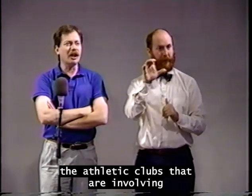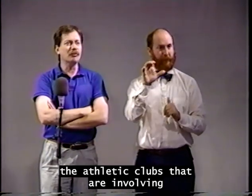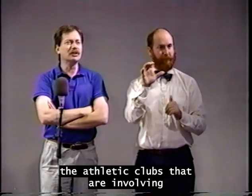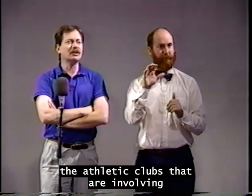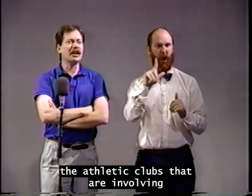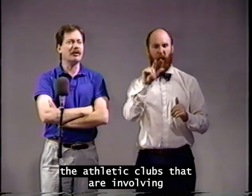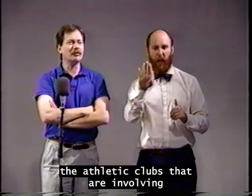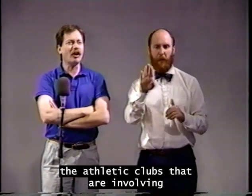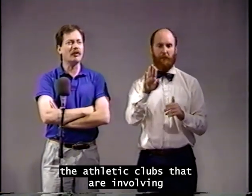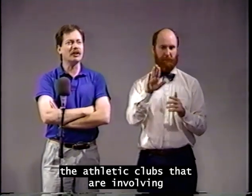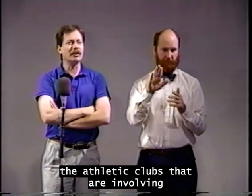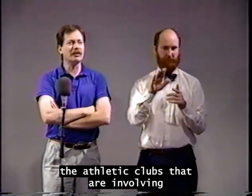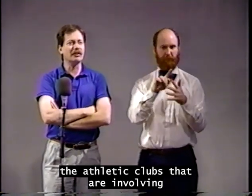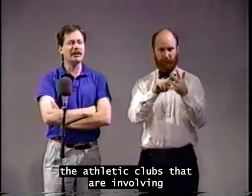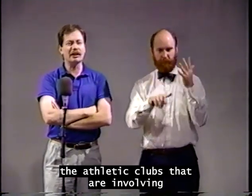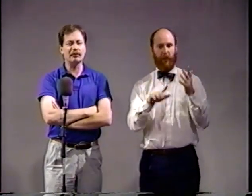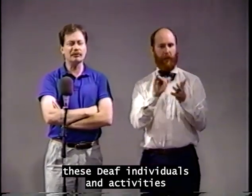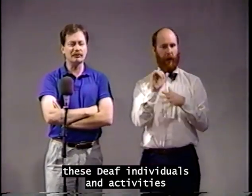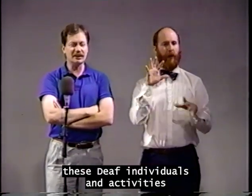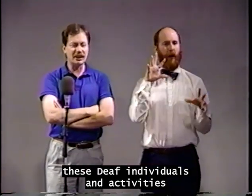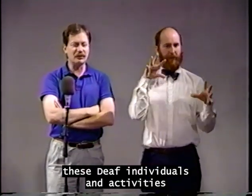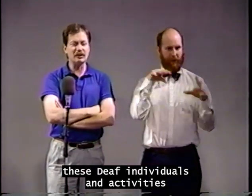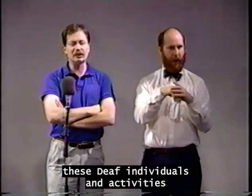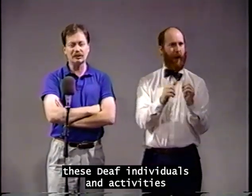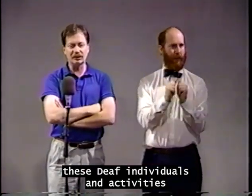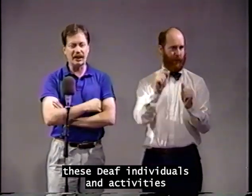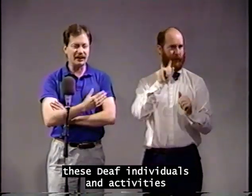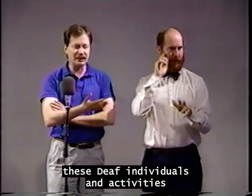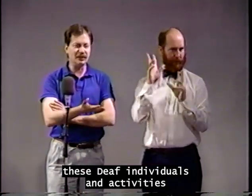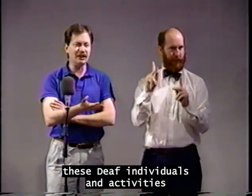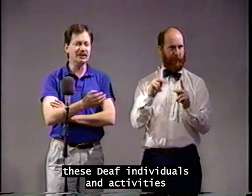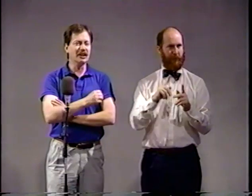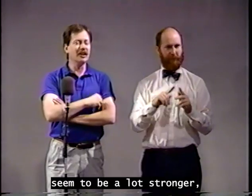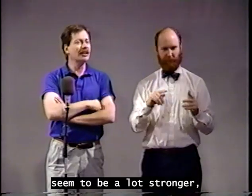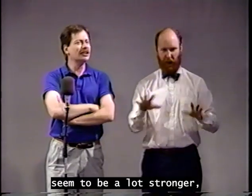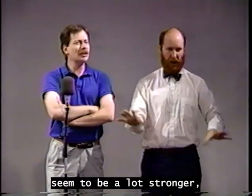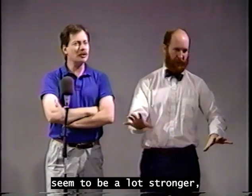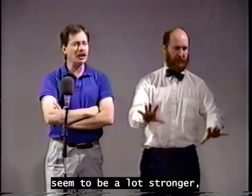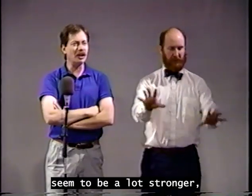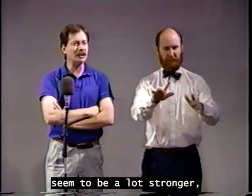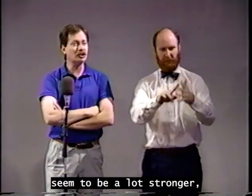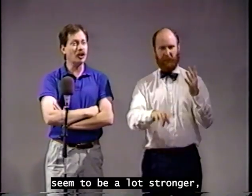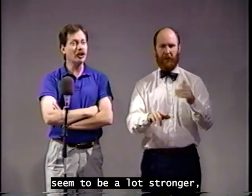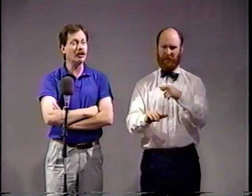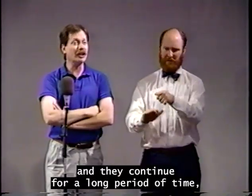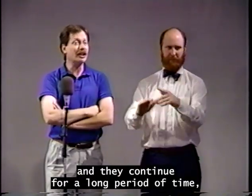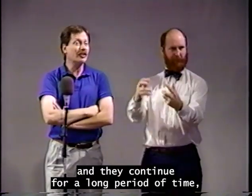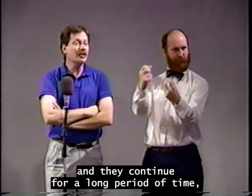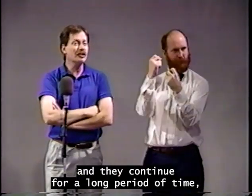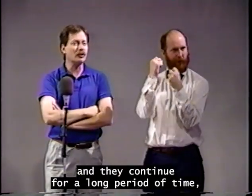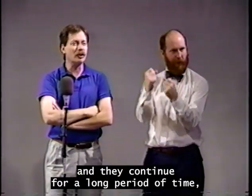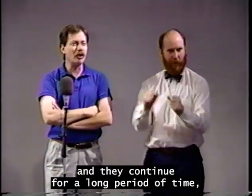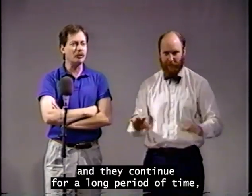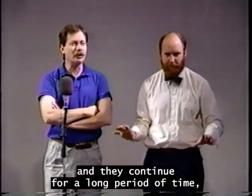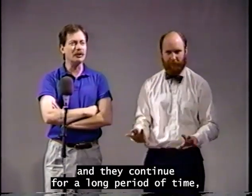clubs that are involving these deaf individuals in activities seem to be a lot stronger, and they continue for a long period of